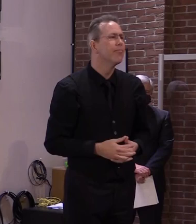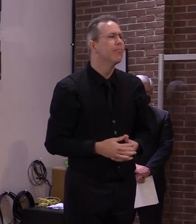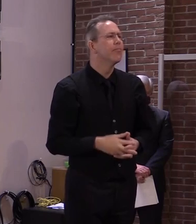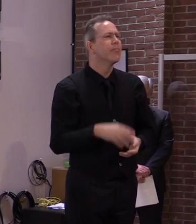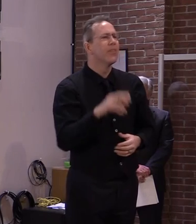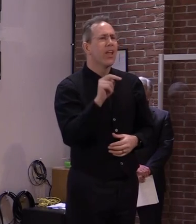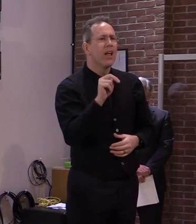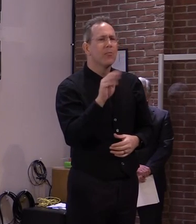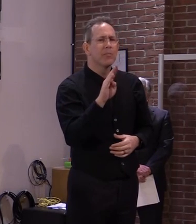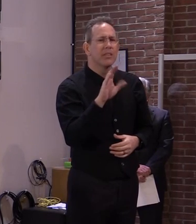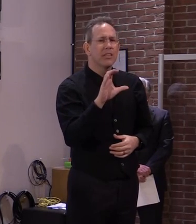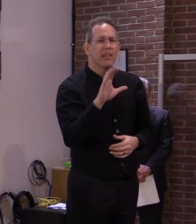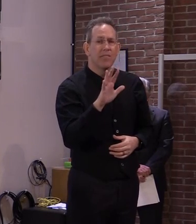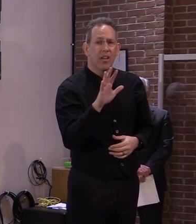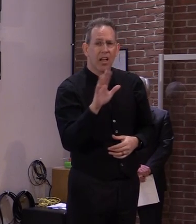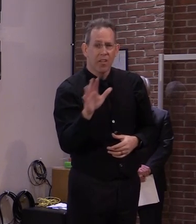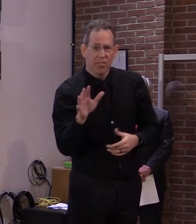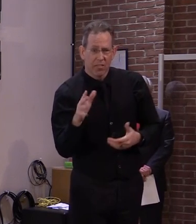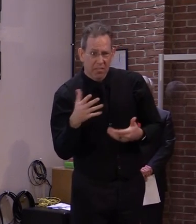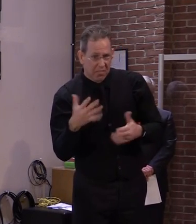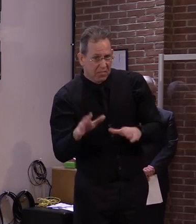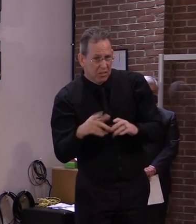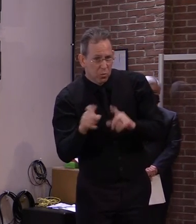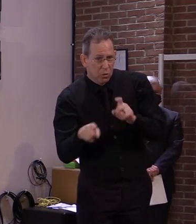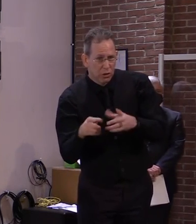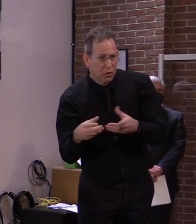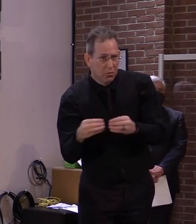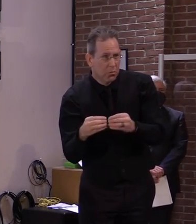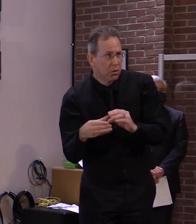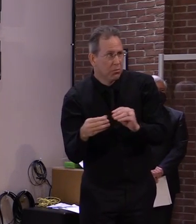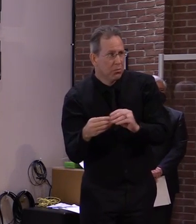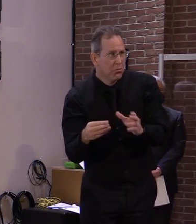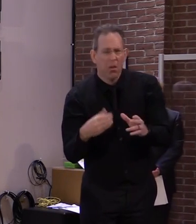set? No, I'm fine.